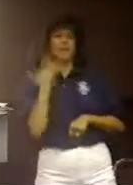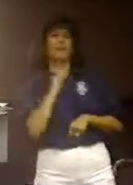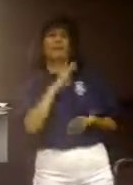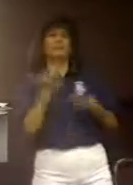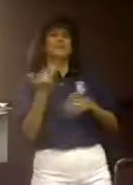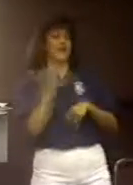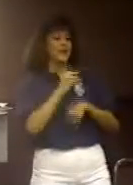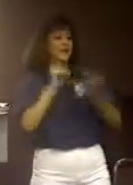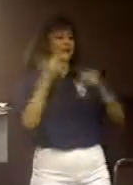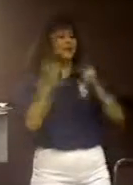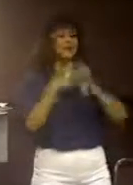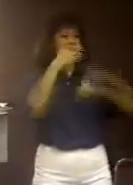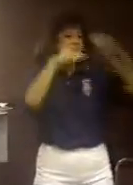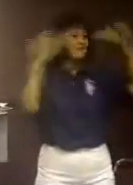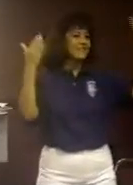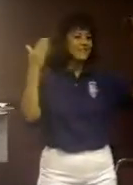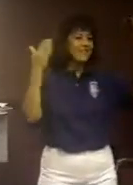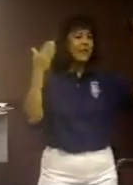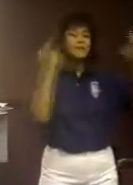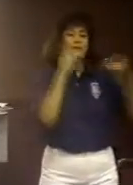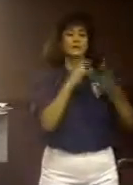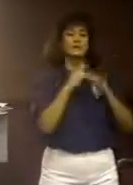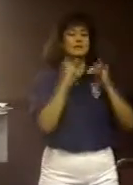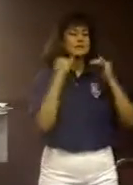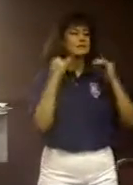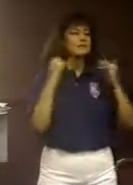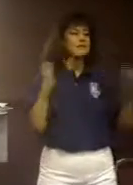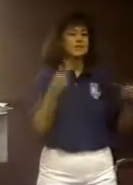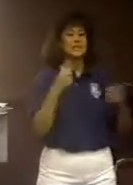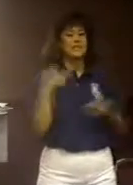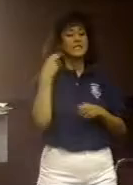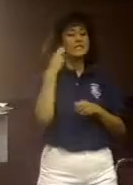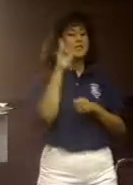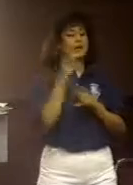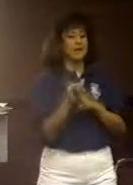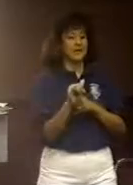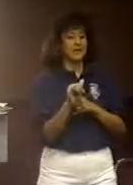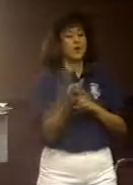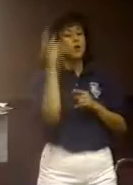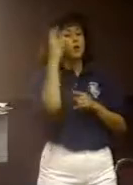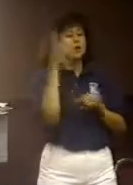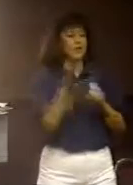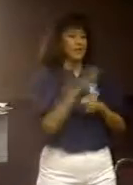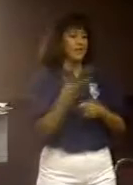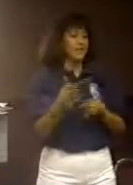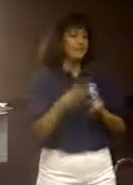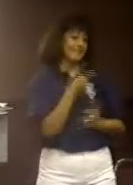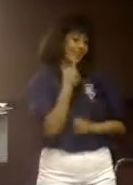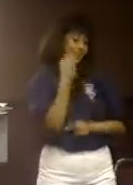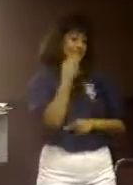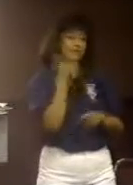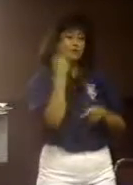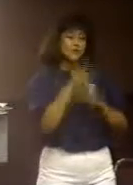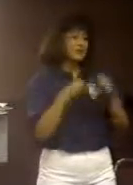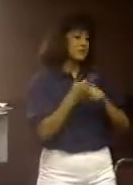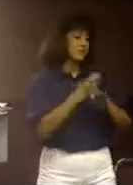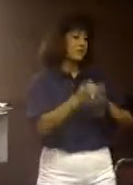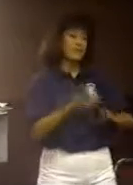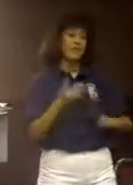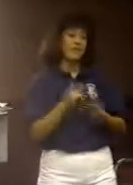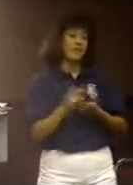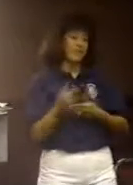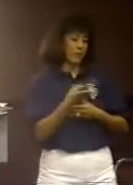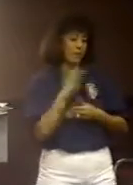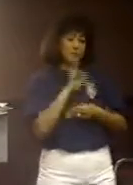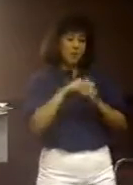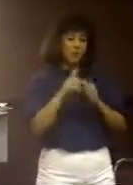to heaven, you know, because it was such an historically wonderful thing to say. Because for years before that, there